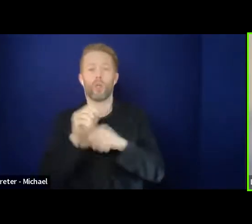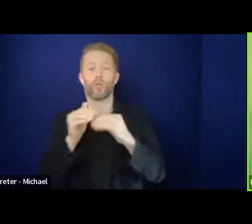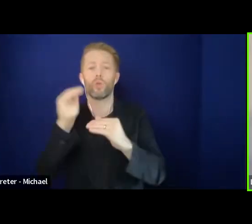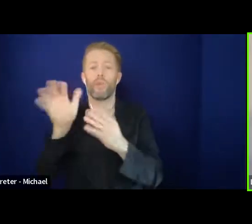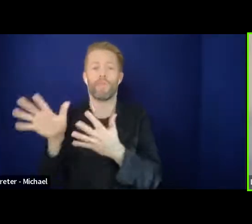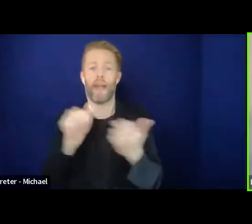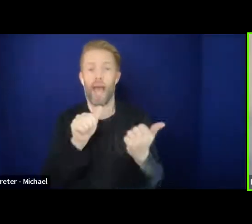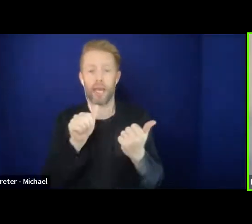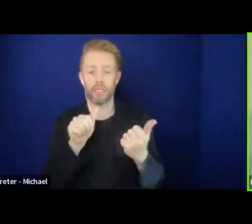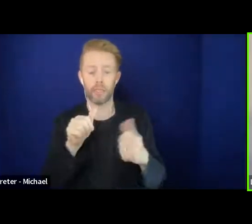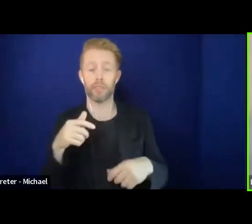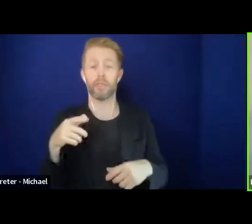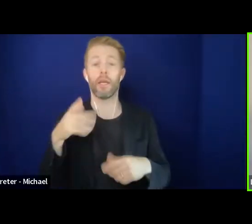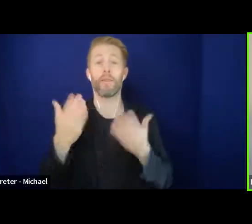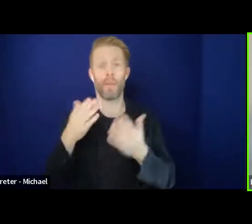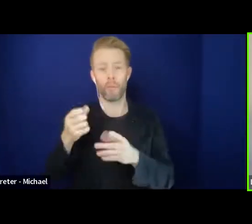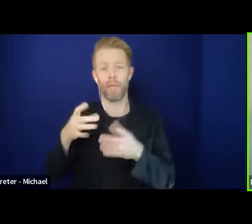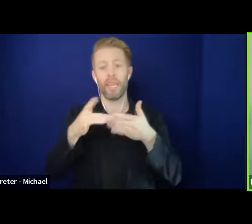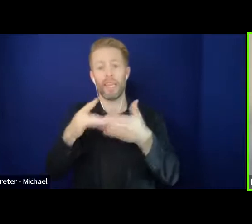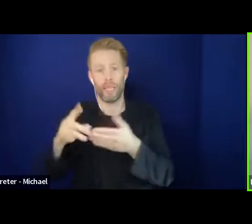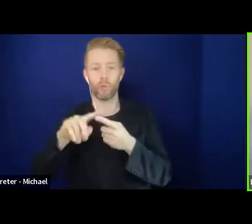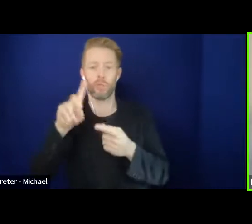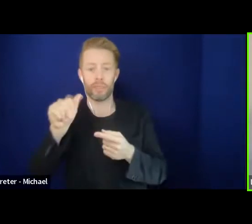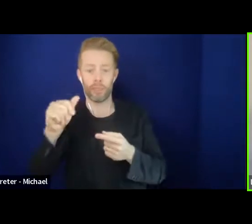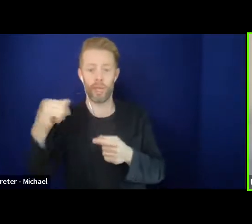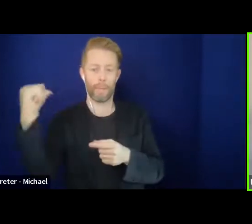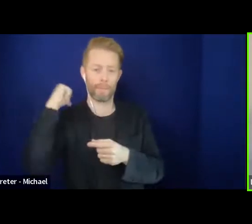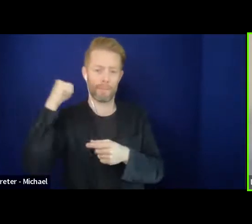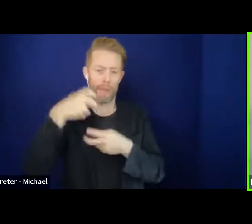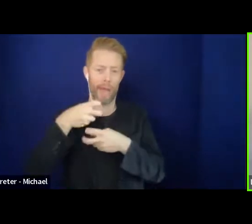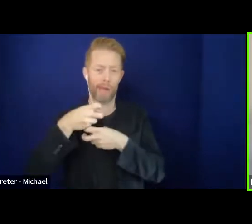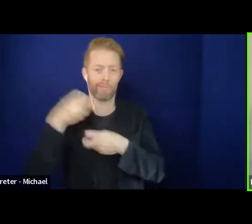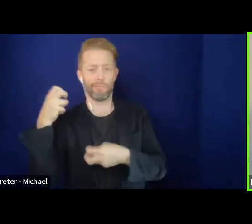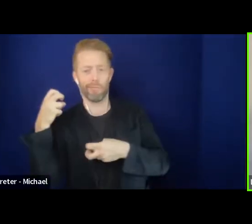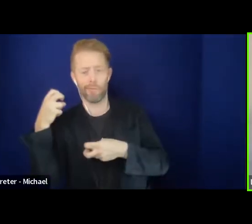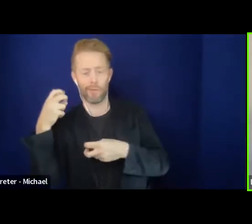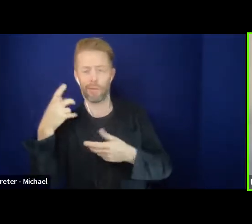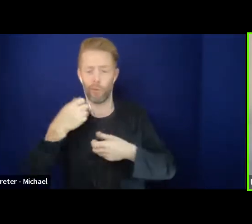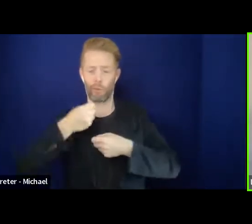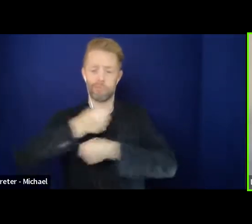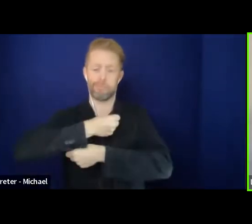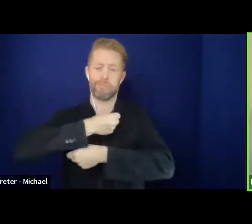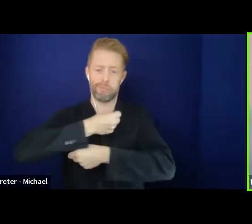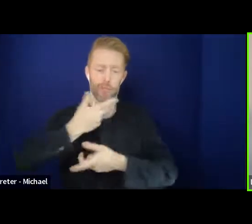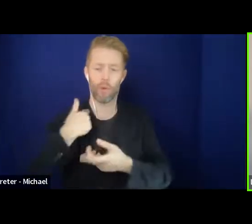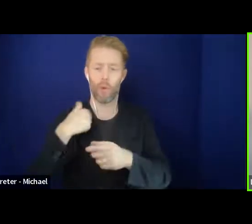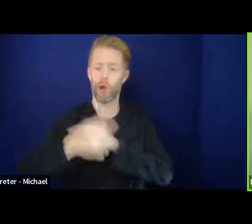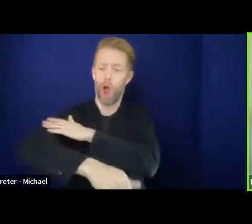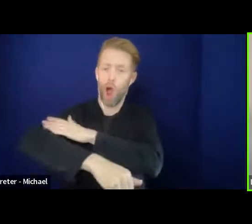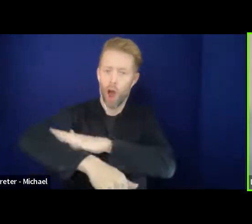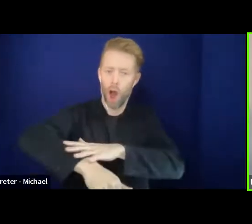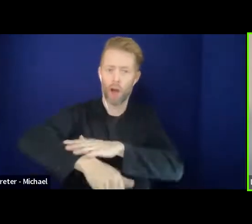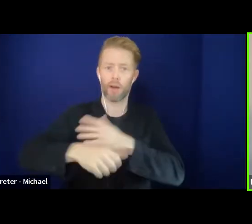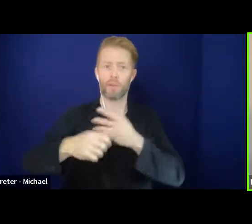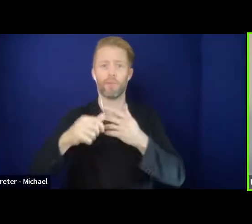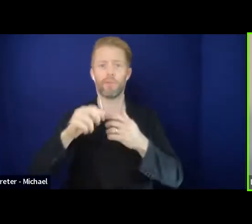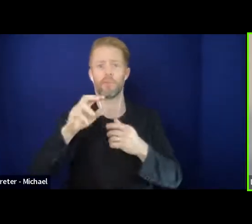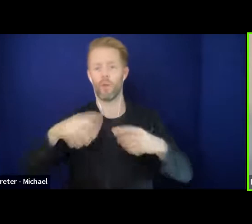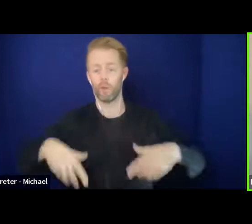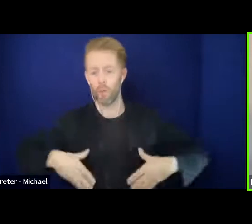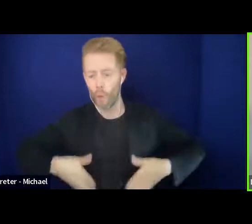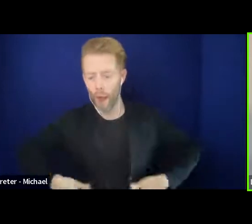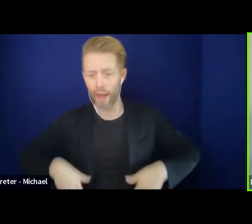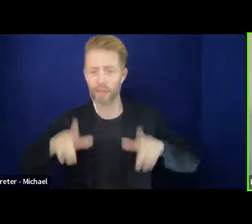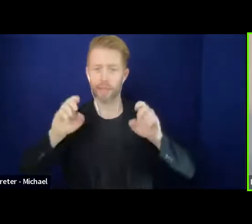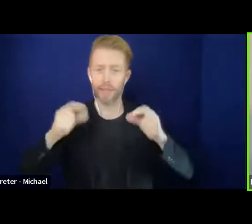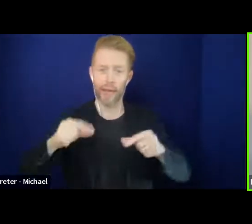when their spine stops working right, or when they develop a permanent injury in their arms or legs or waist. A